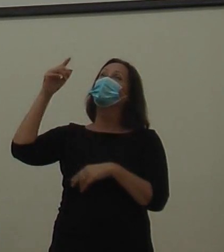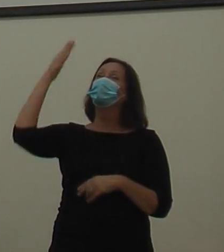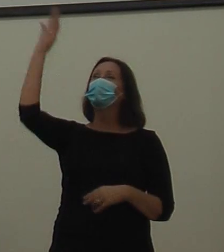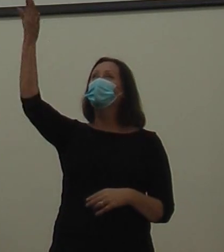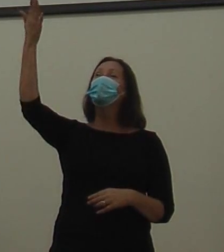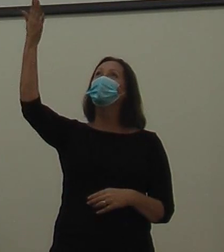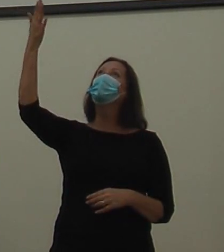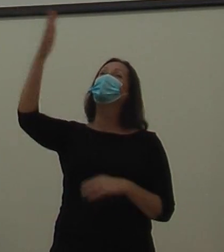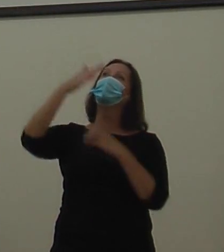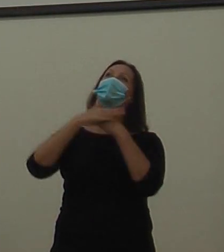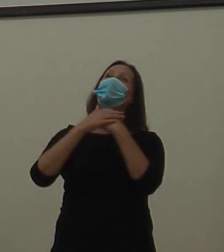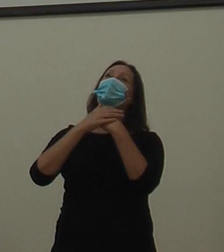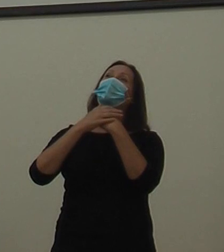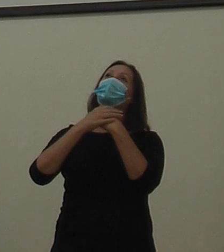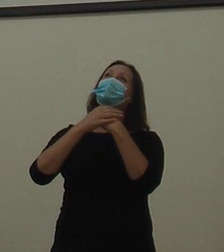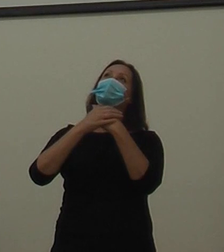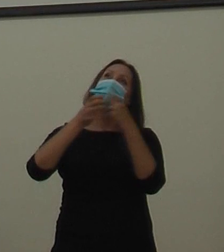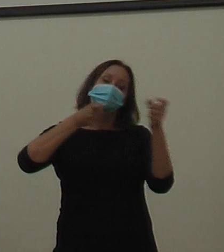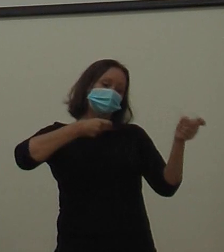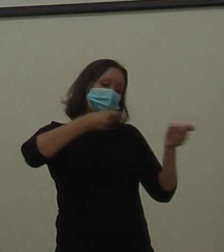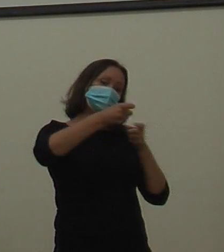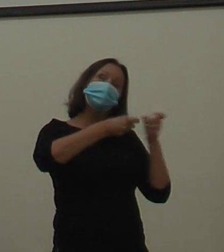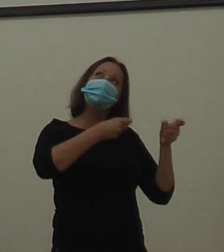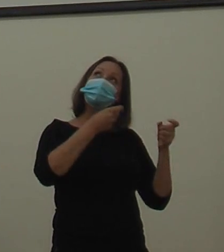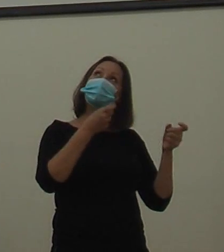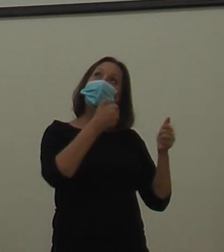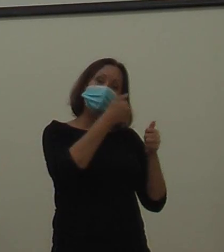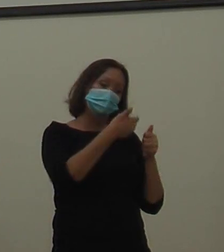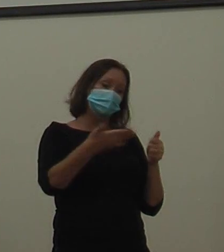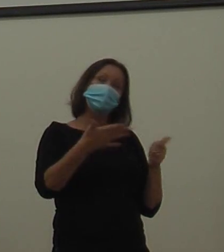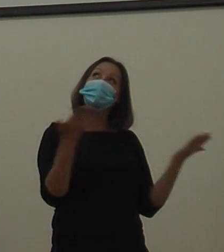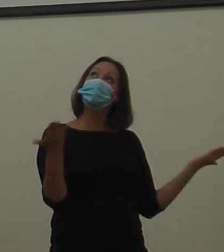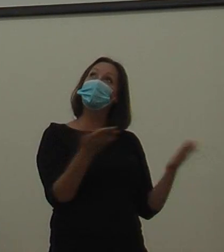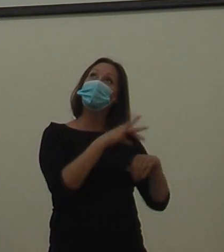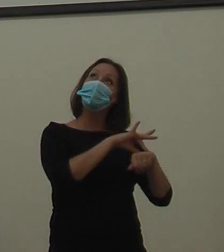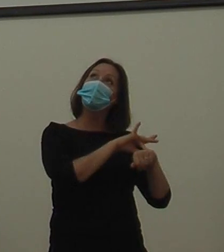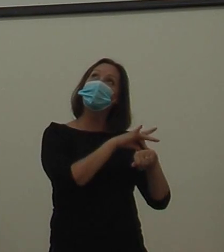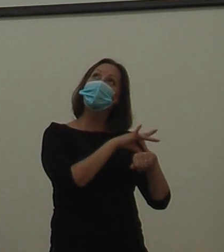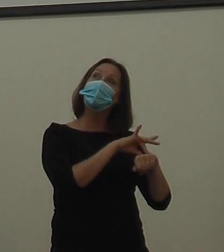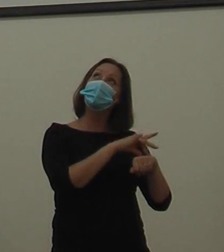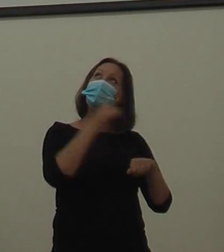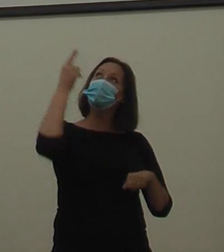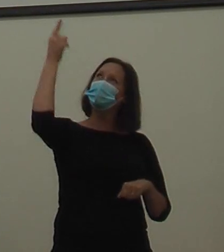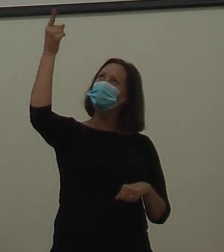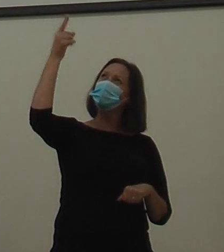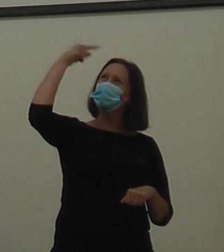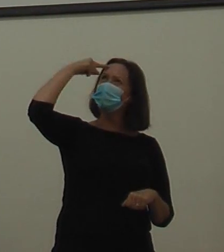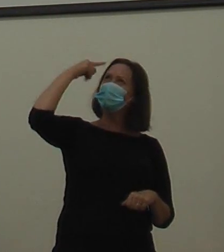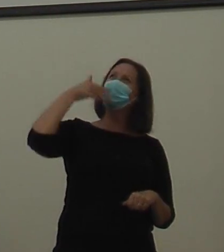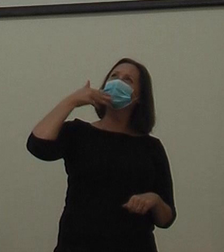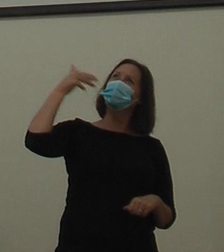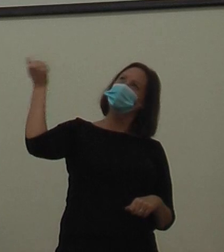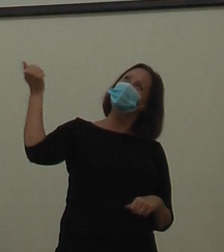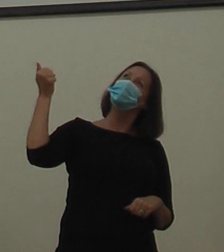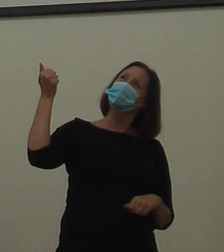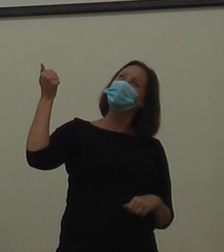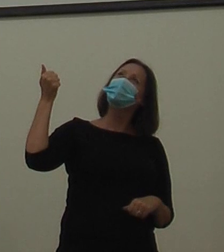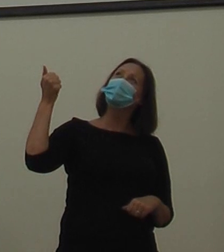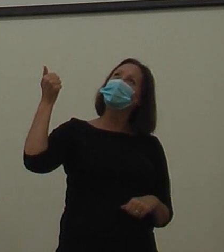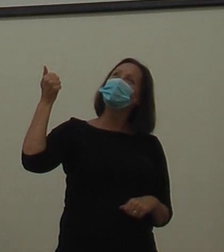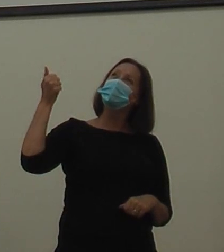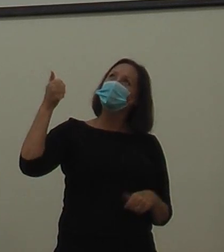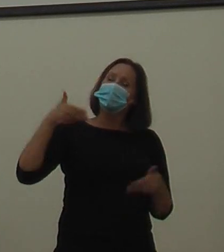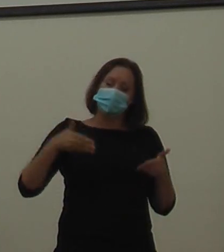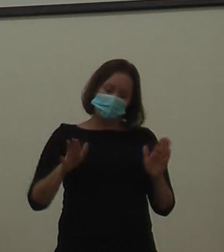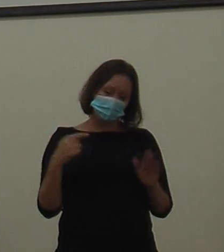on down here on earth. And yet you saw fit to allow us